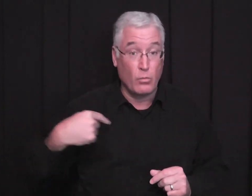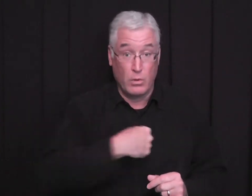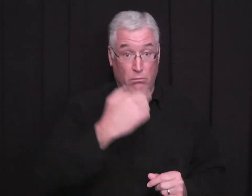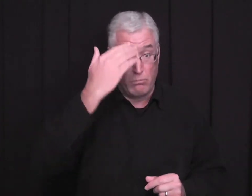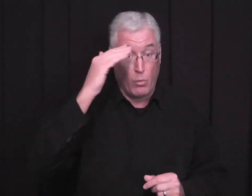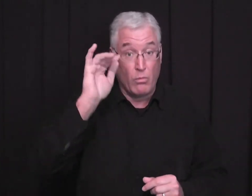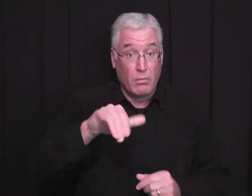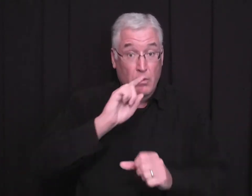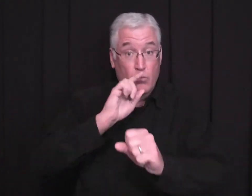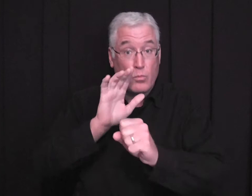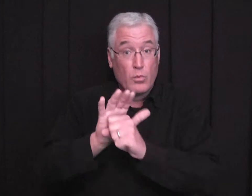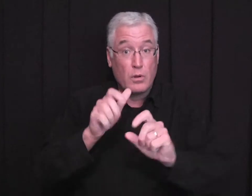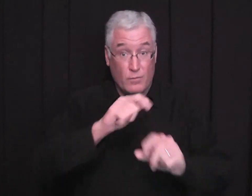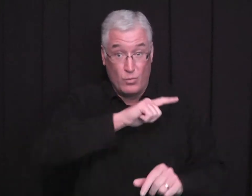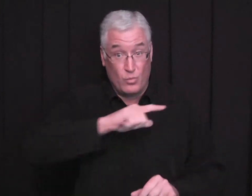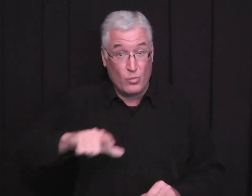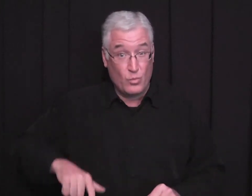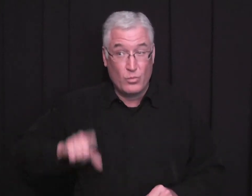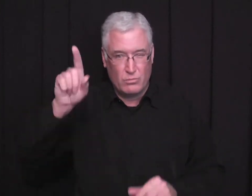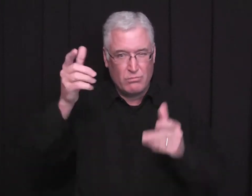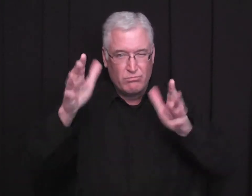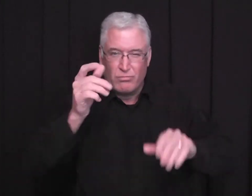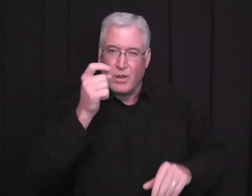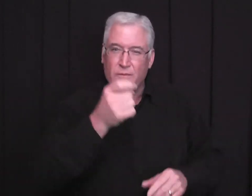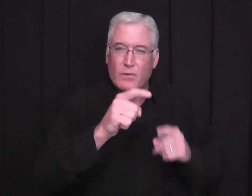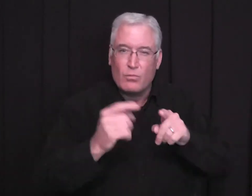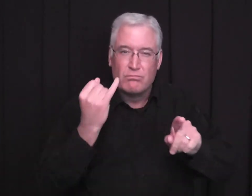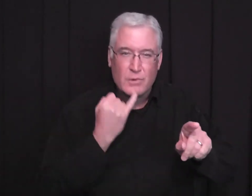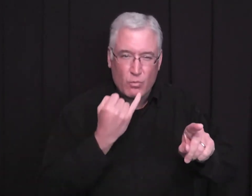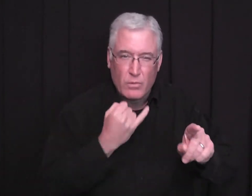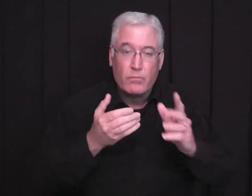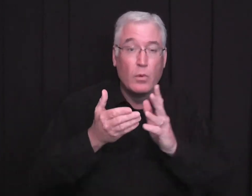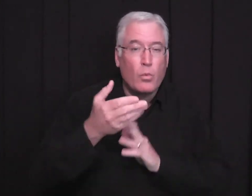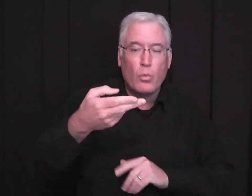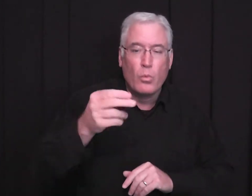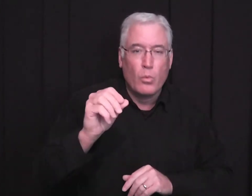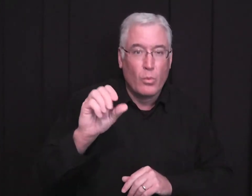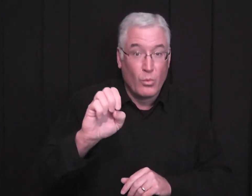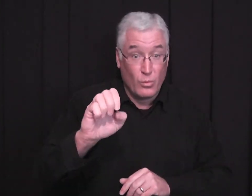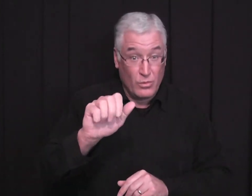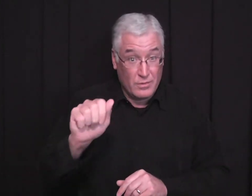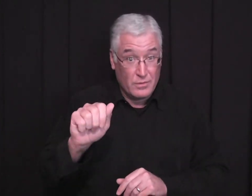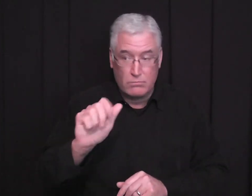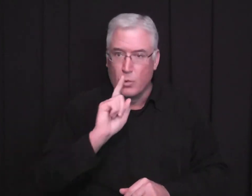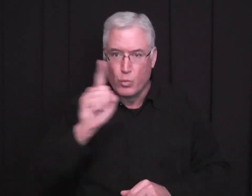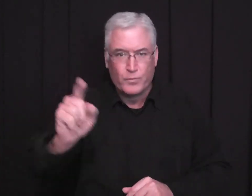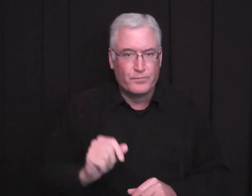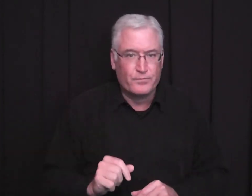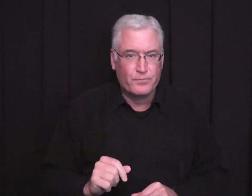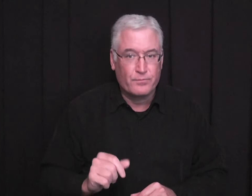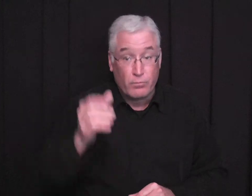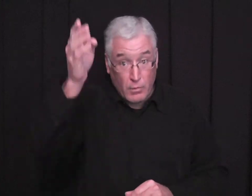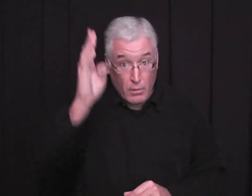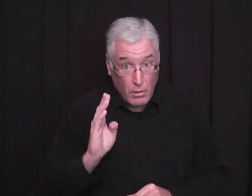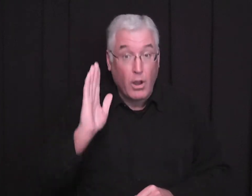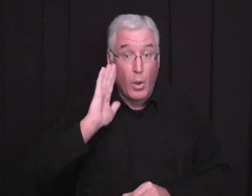from sin. We know that the promises that the Lord gave to Israel through Hosea are